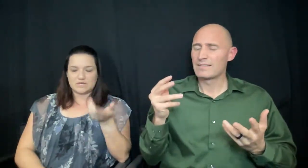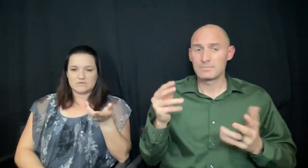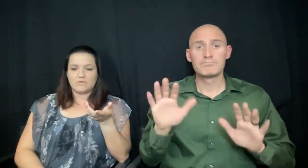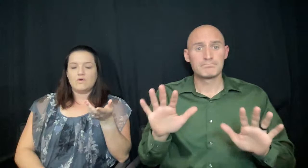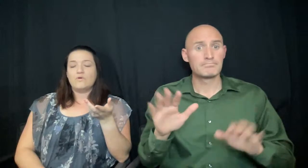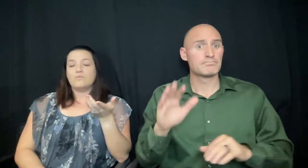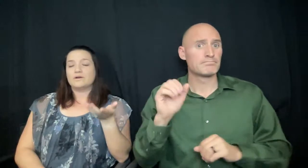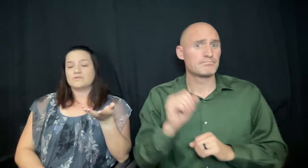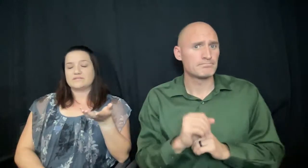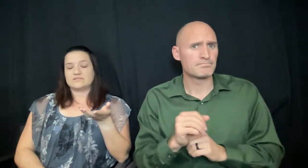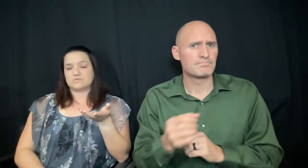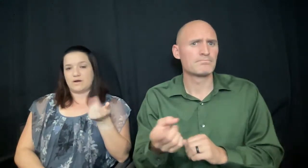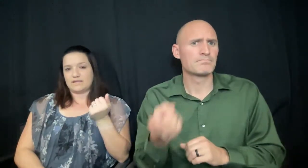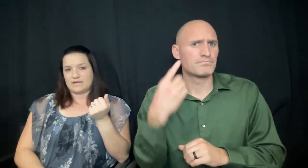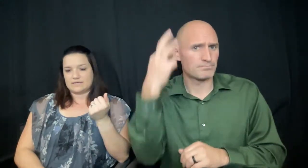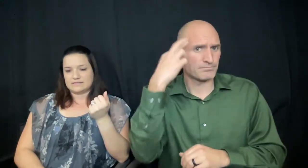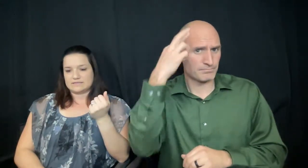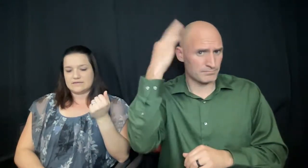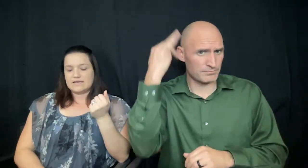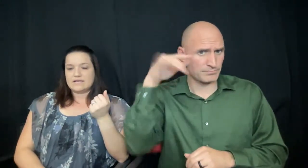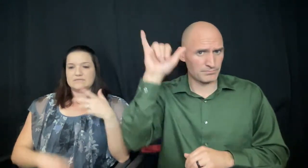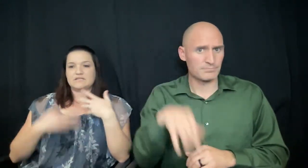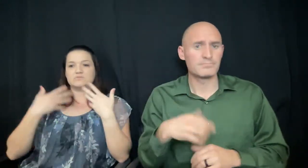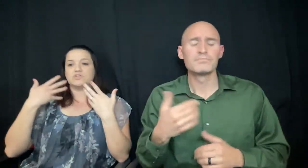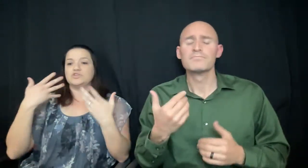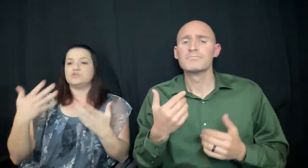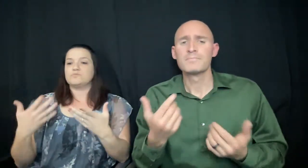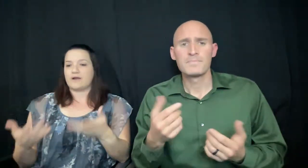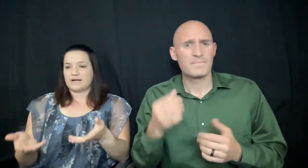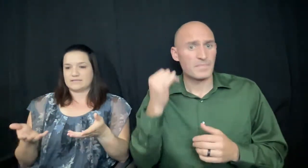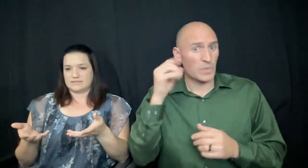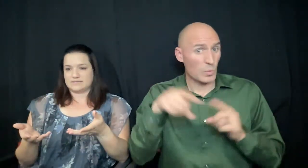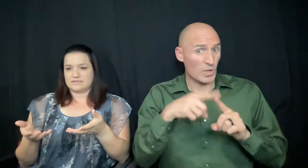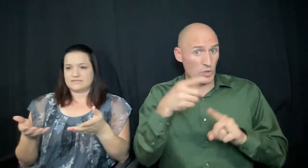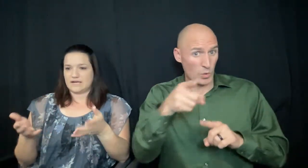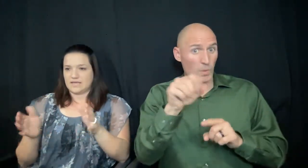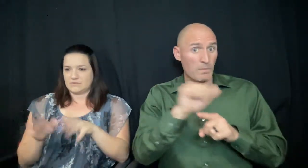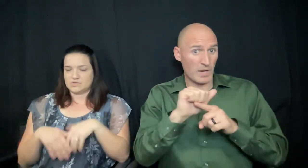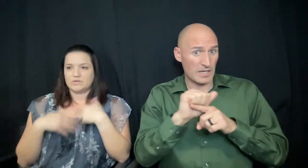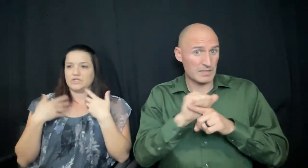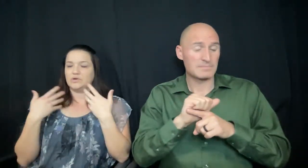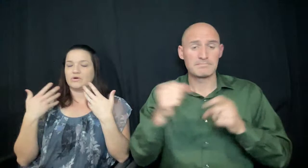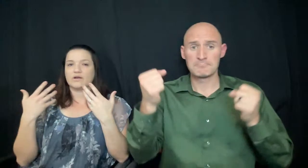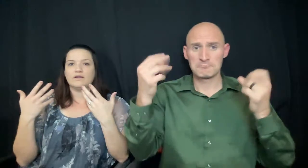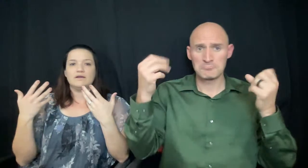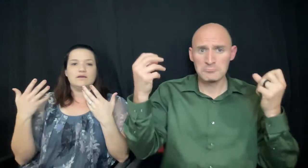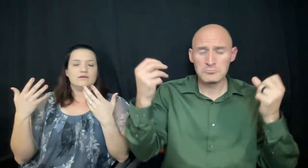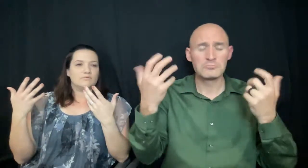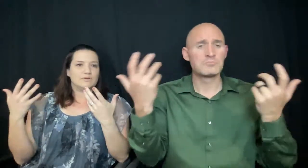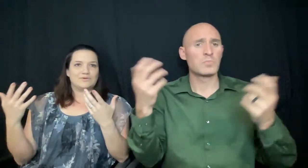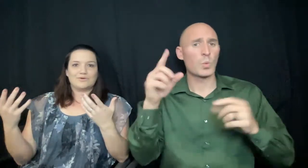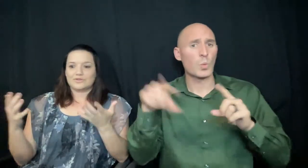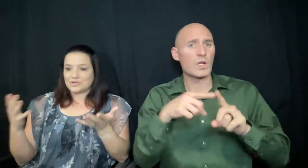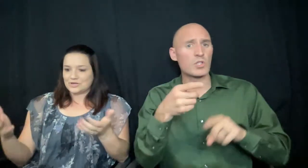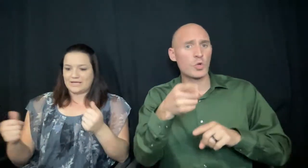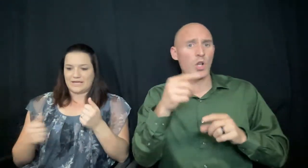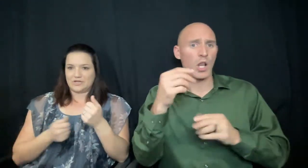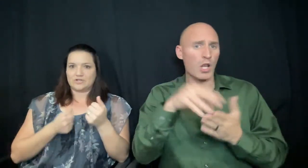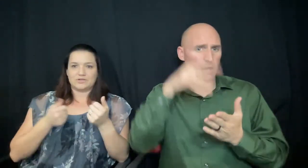you one of the reasons why that is because when you practice sign language, when you're learning and